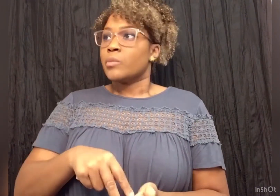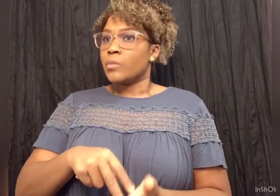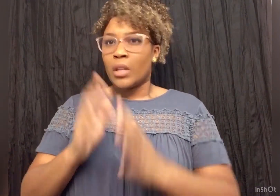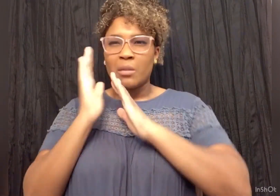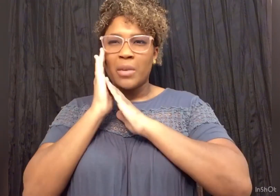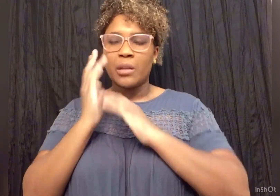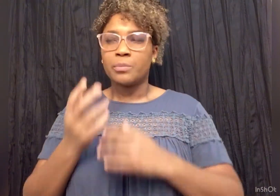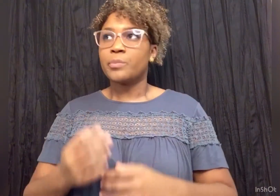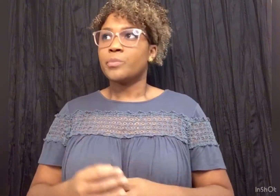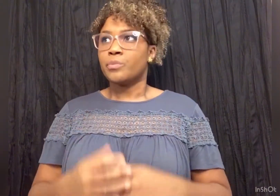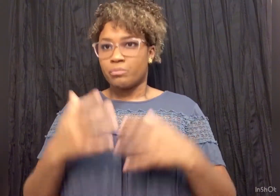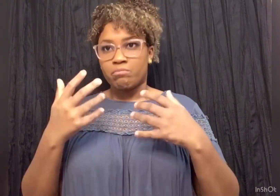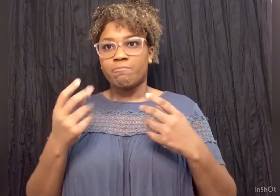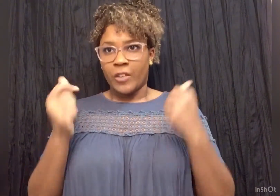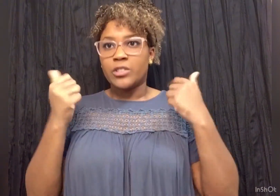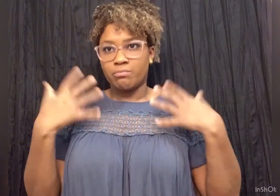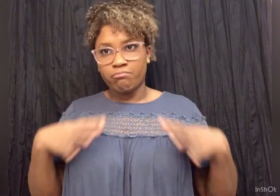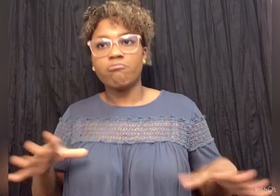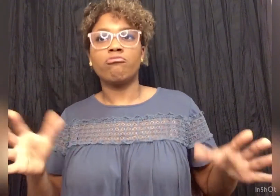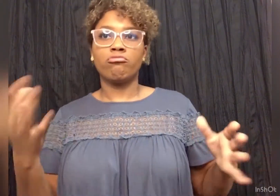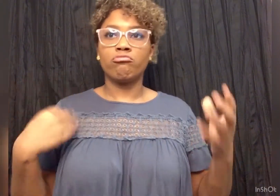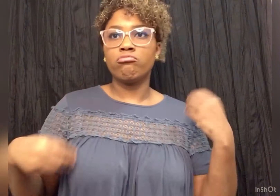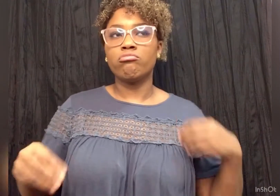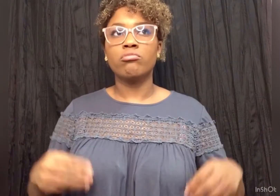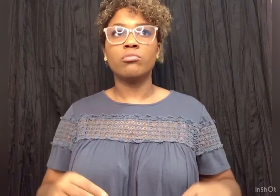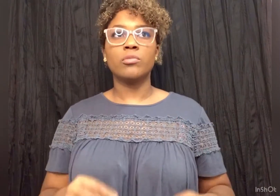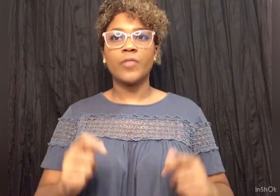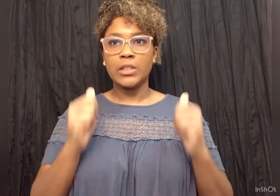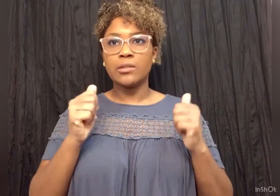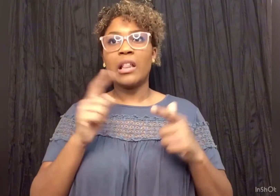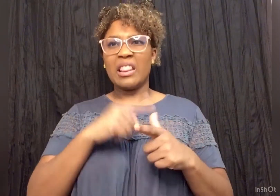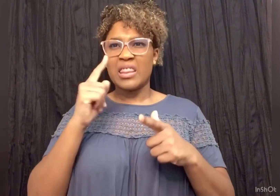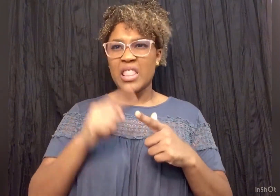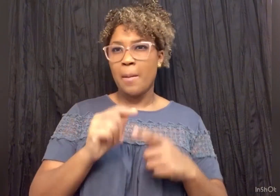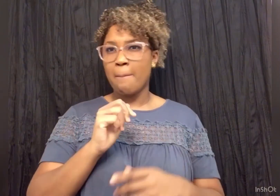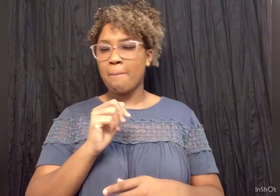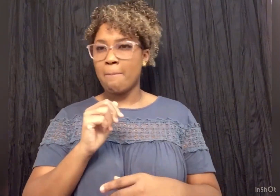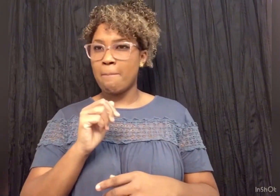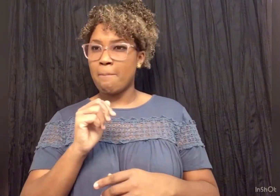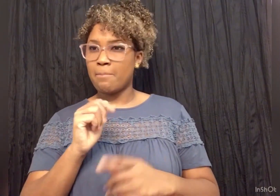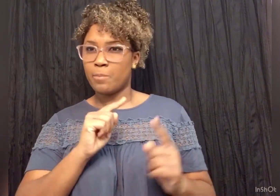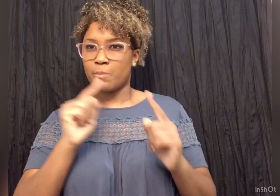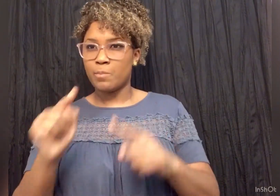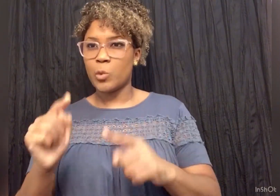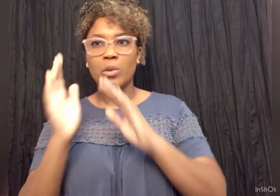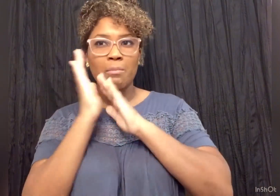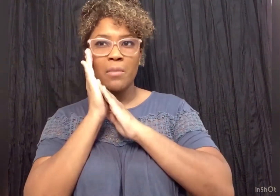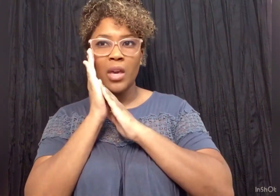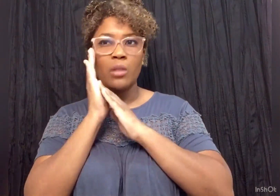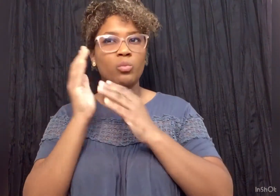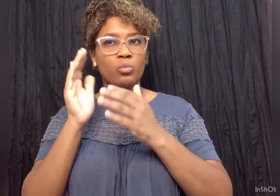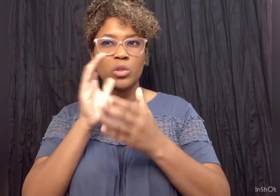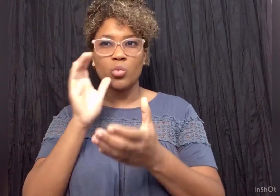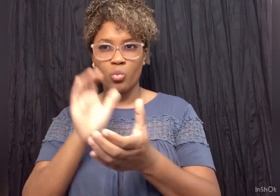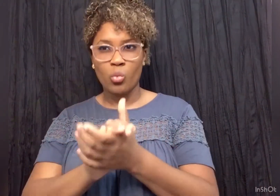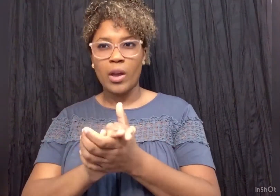automatically. Then he went over to the bed where his wife lay sleeping, and with